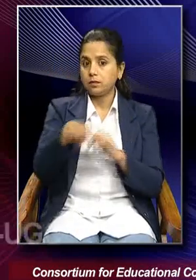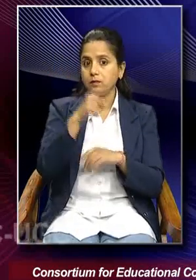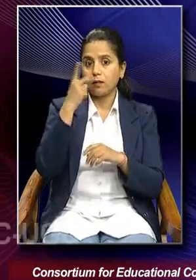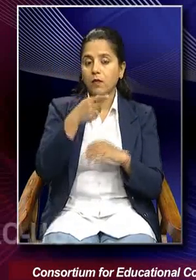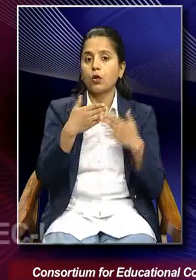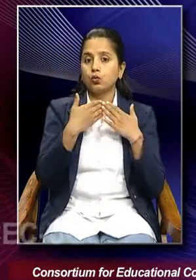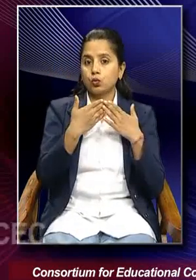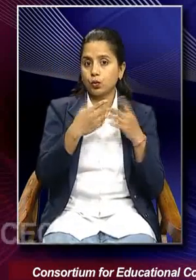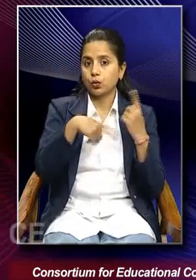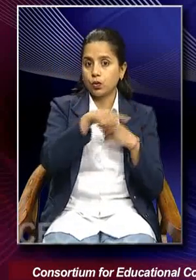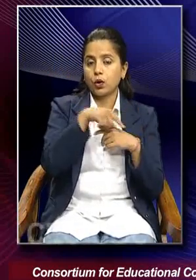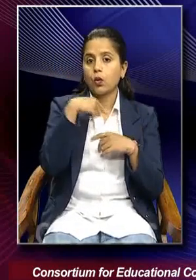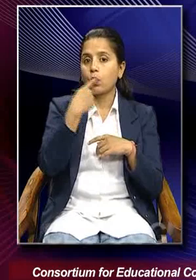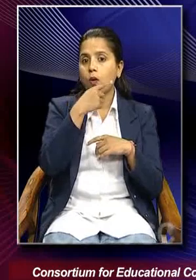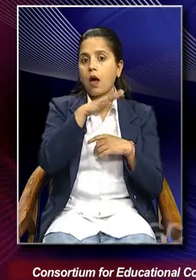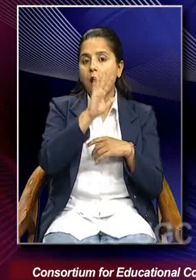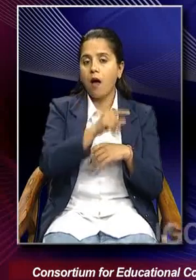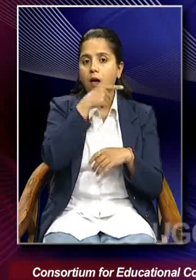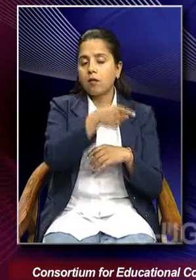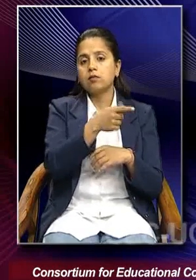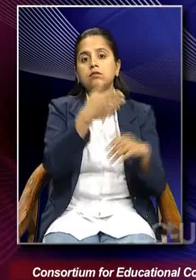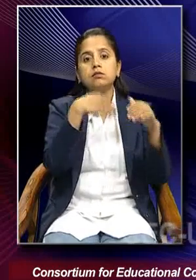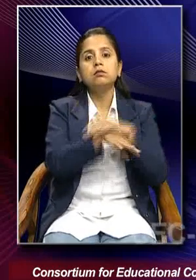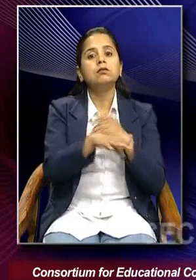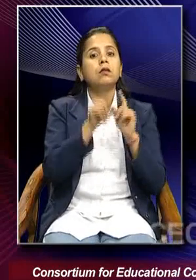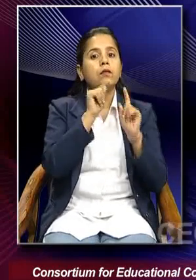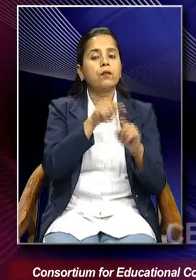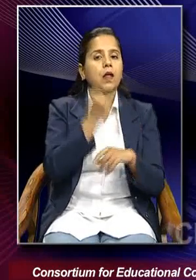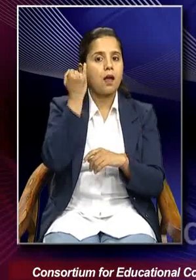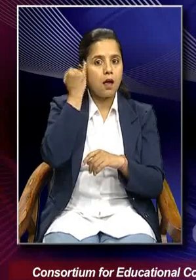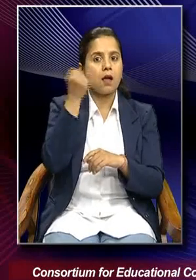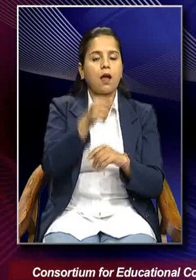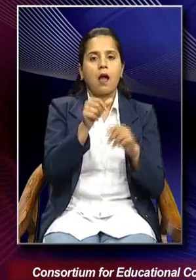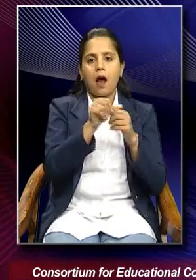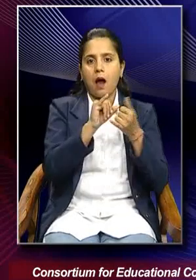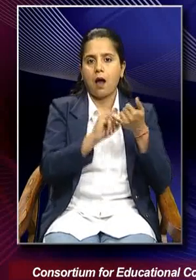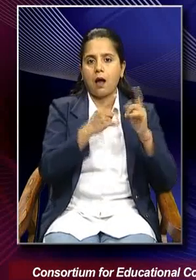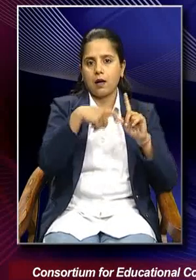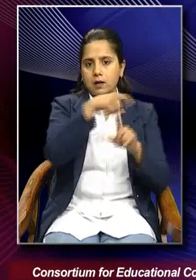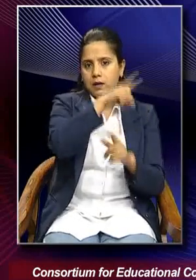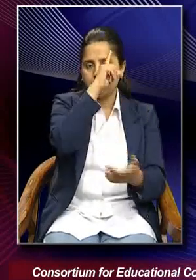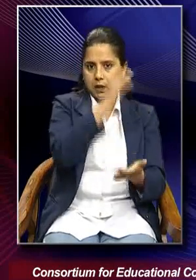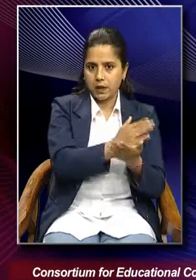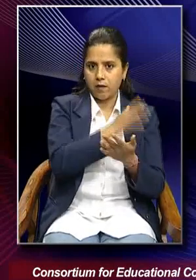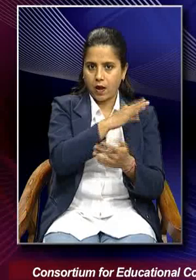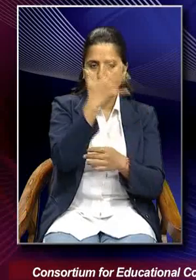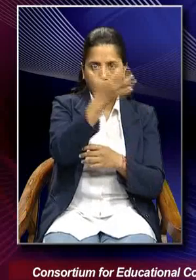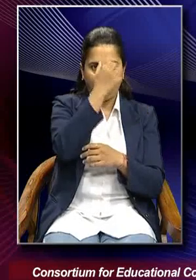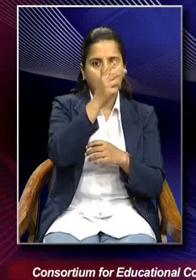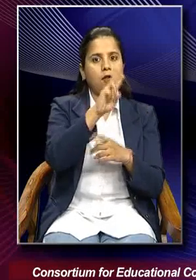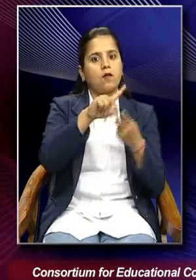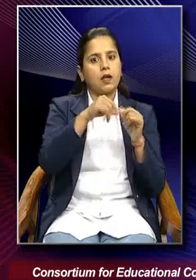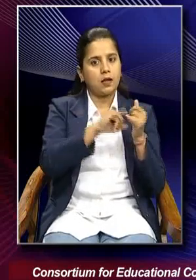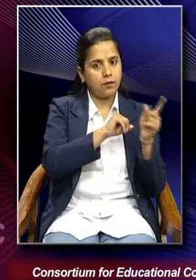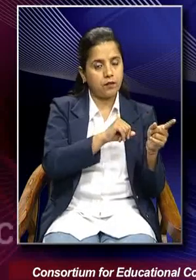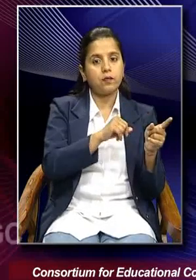schools who fall under this idea of Astik they believe in the authority of Veda